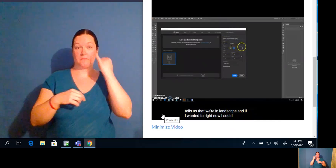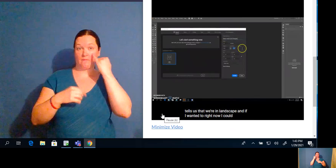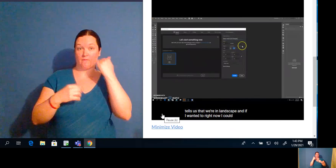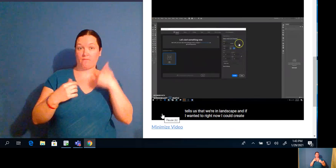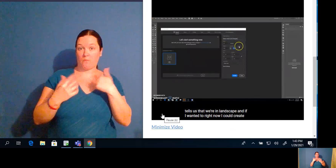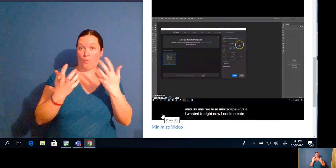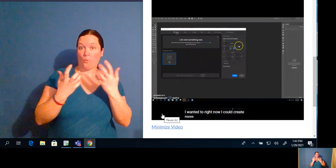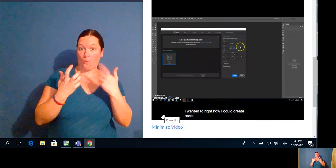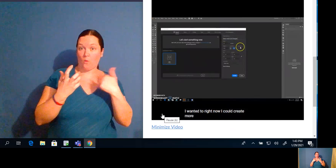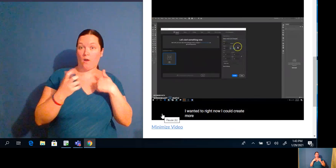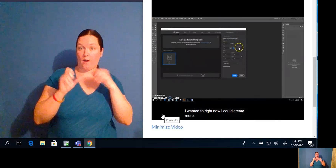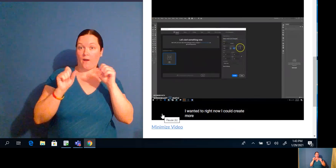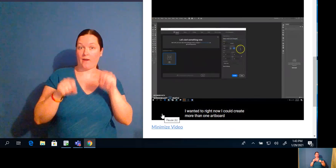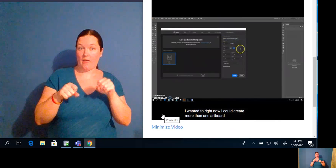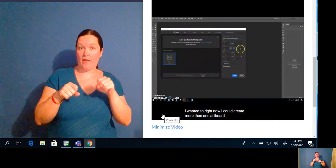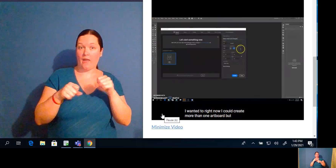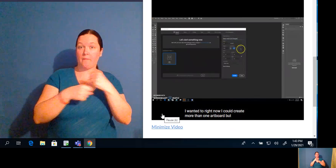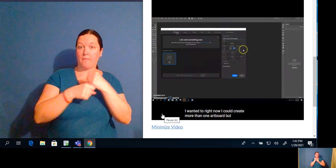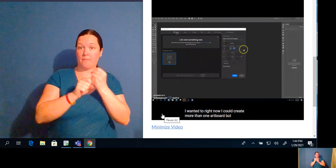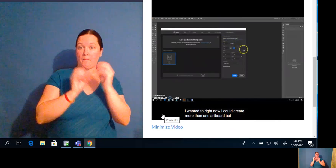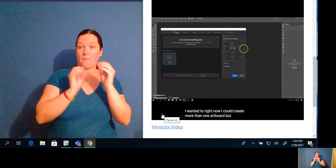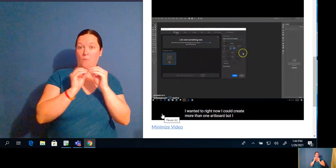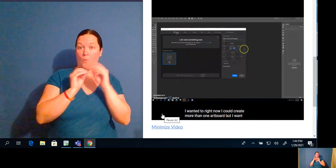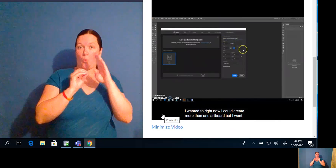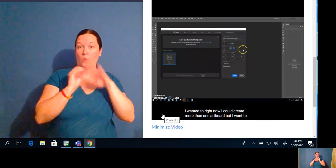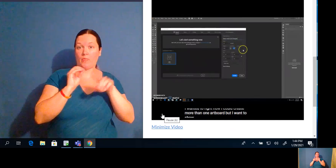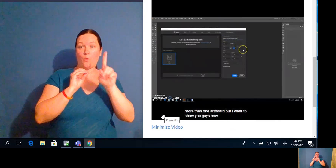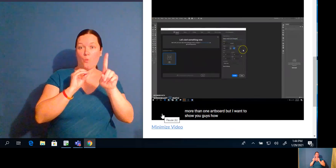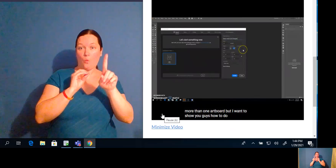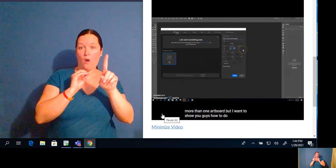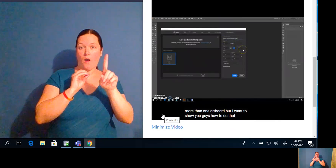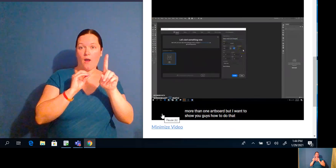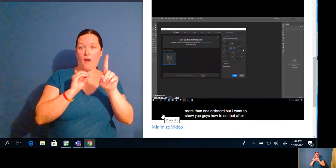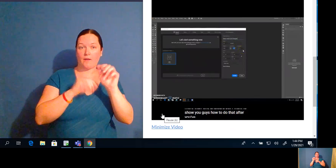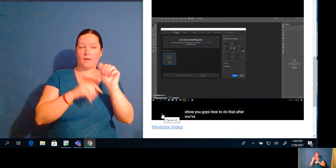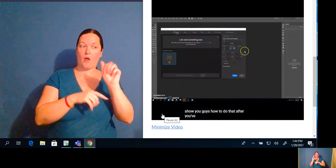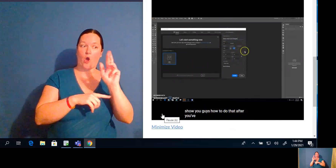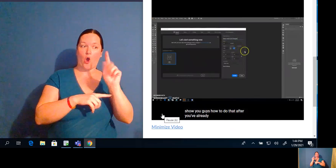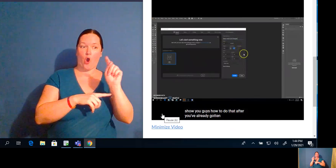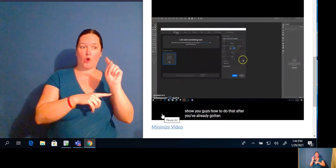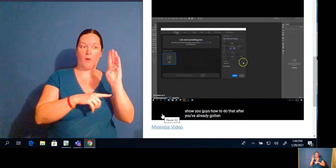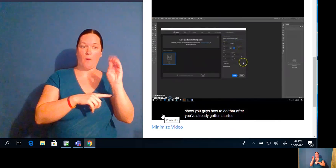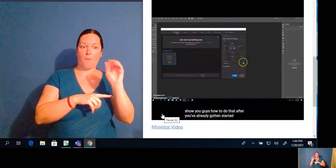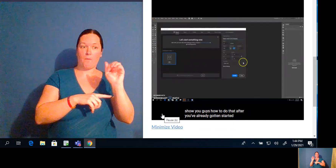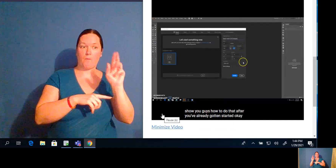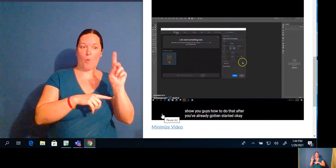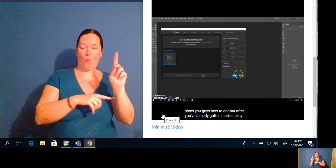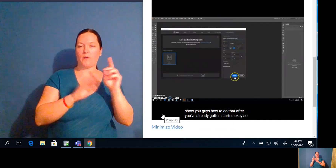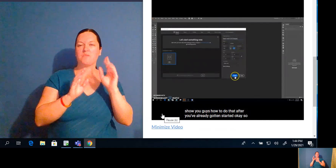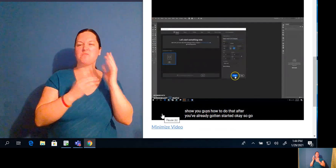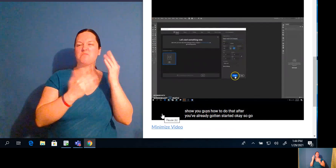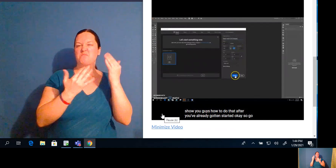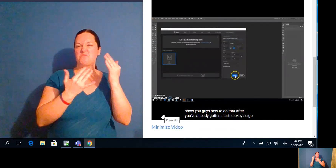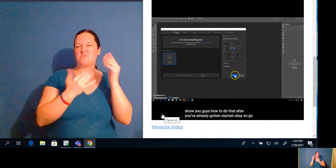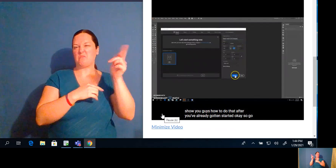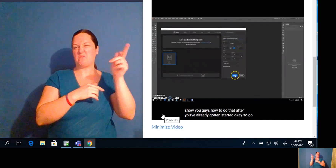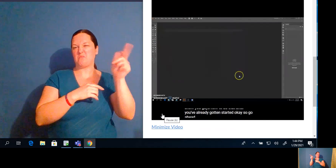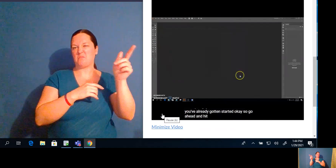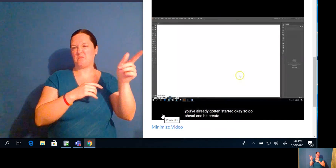right now, I could create more than one artboard, but I want to show you guys how to do that after you've already gotten started.